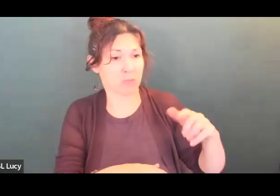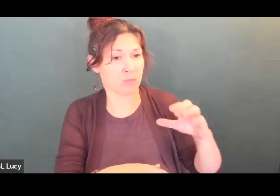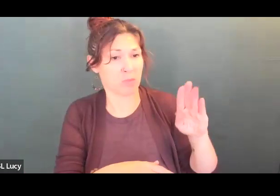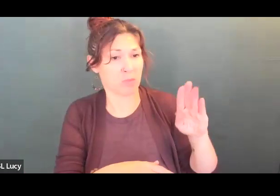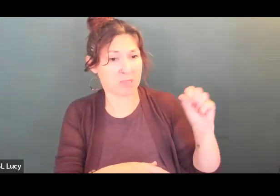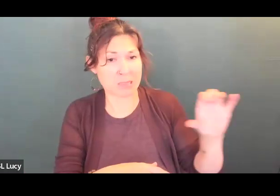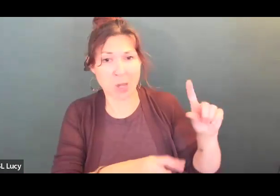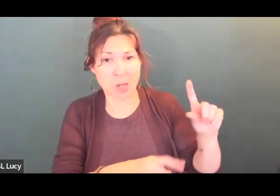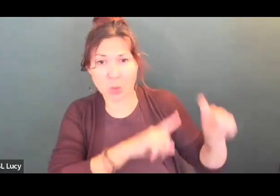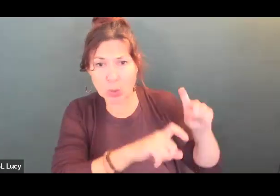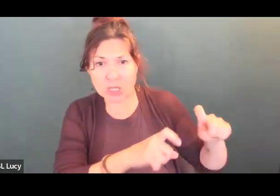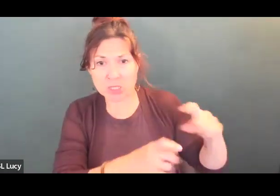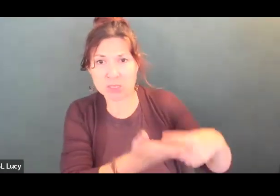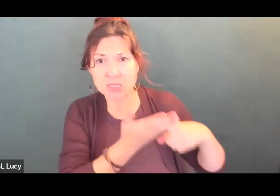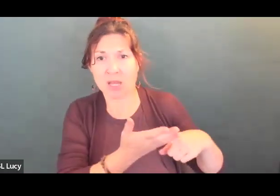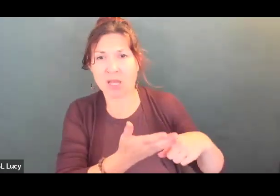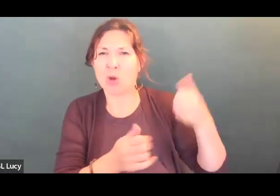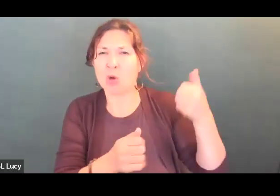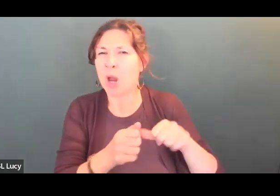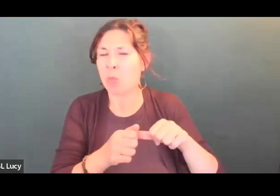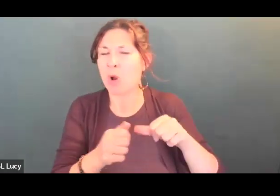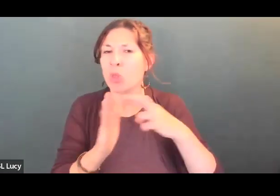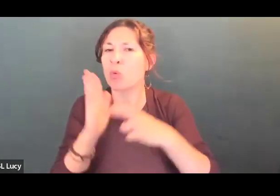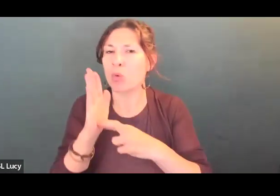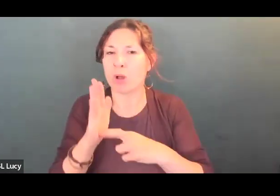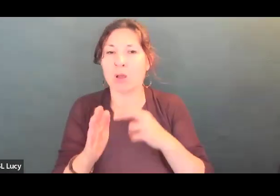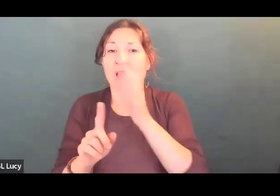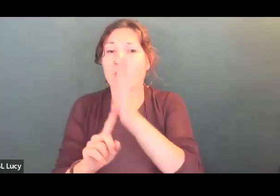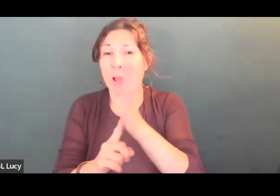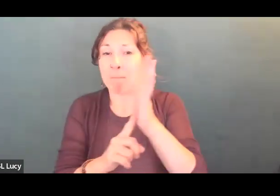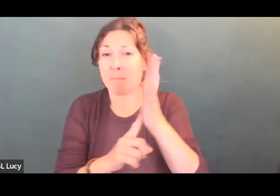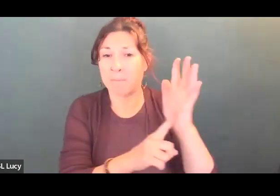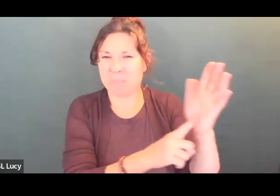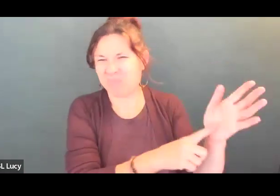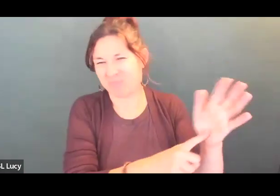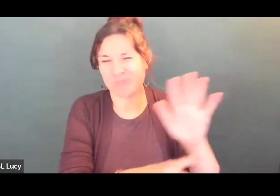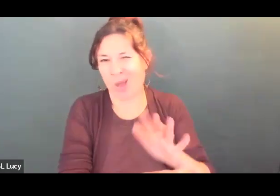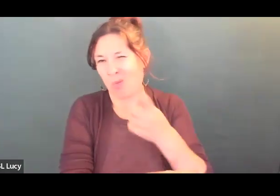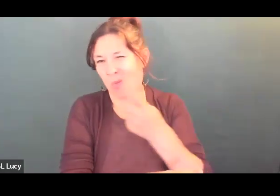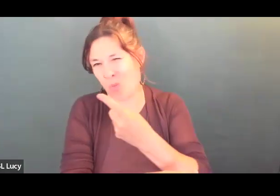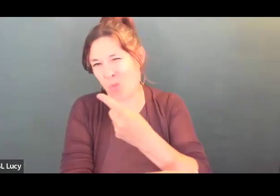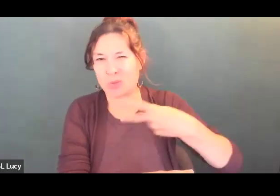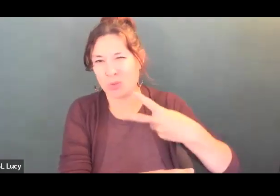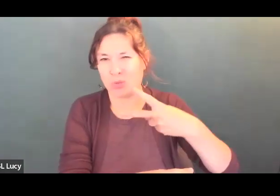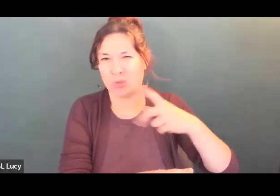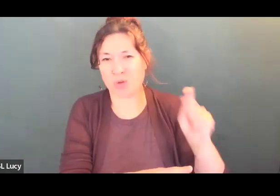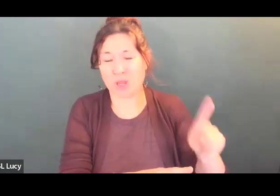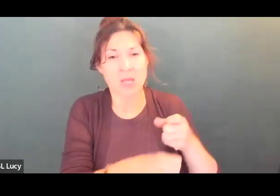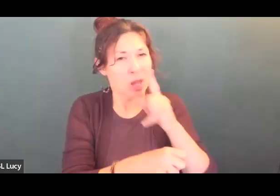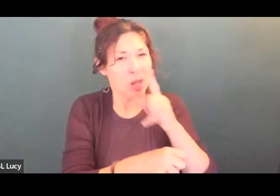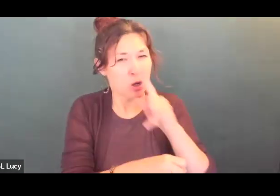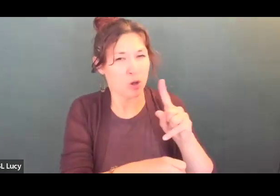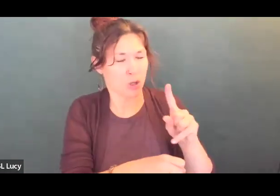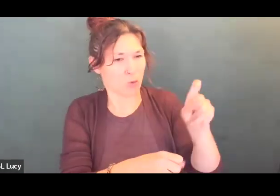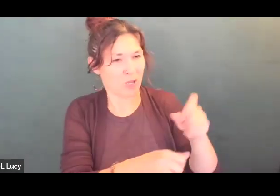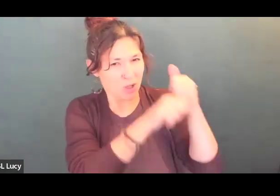my colleagues about our agreed upon norm that we each have 5 minutes. That's 1 to 2 questions. Please make sure your questions are on the topics